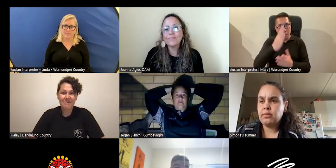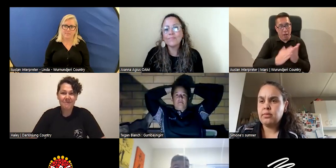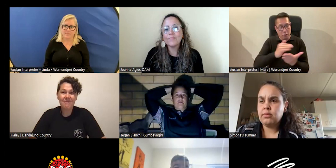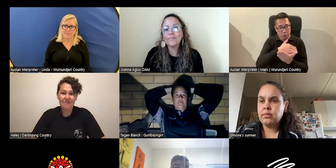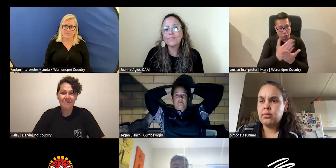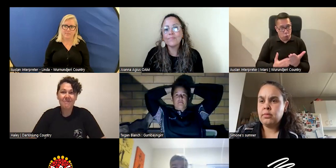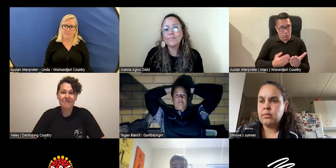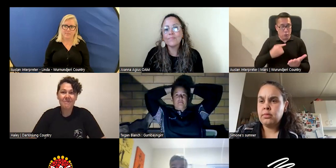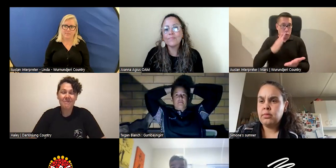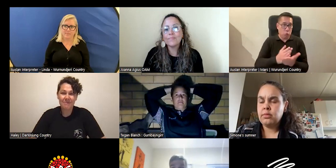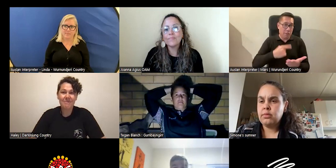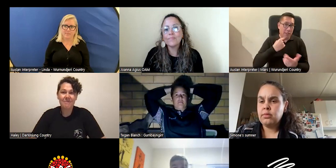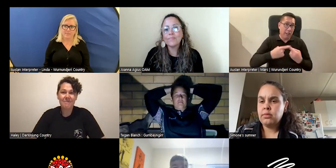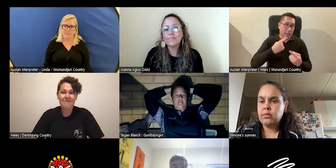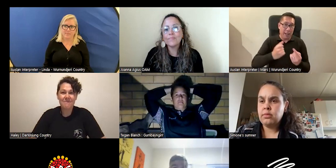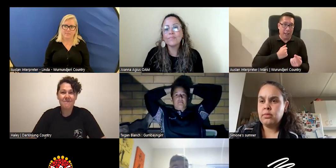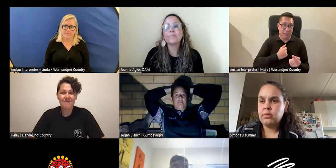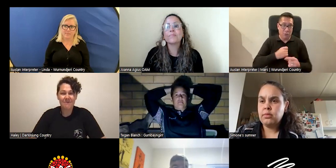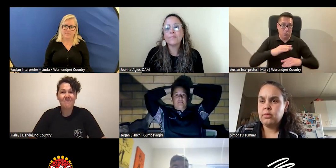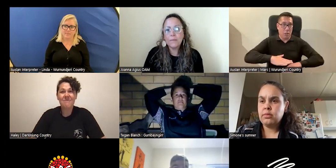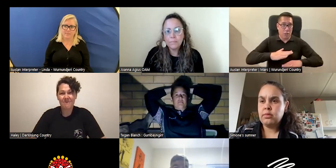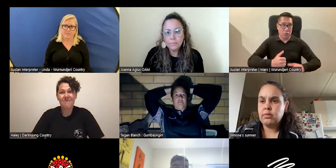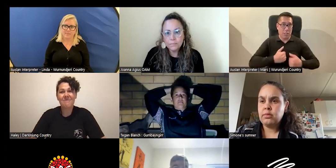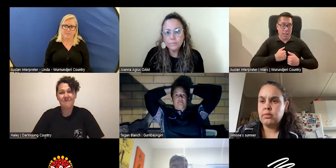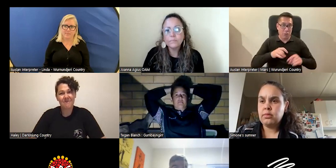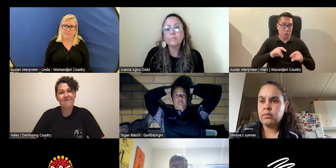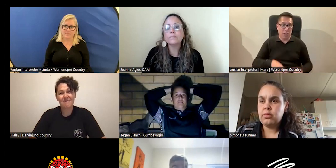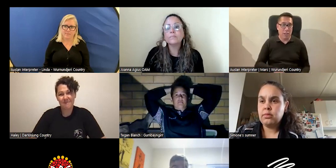country, and we only get that by having a voice at those tables.